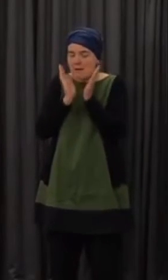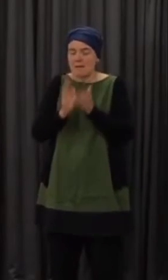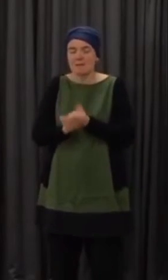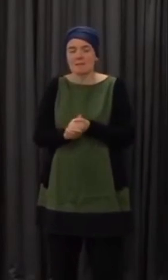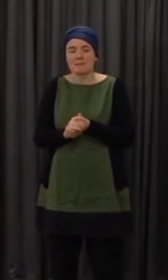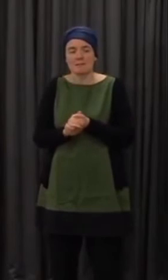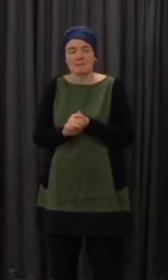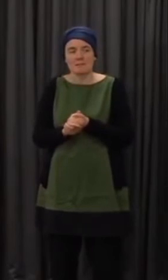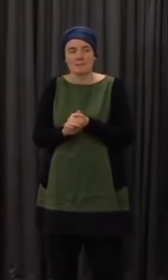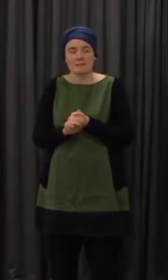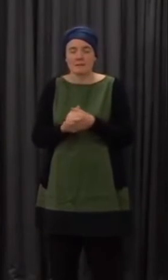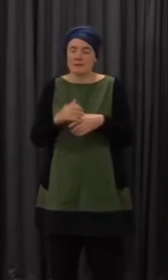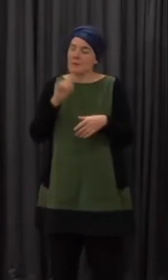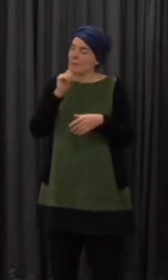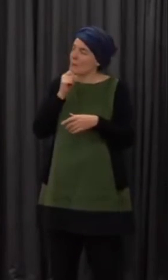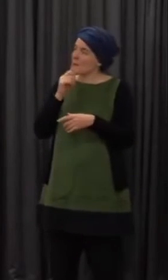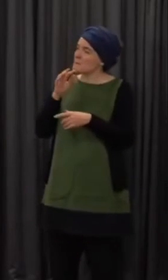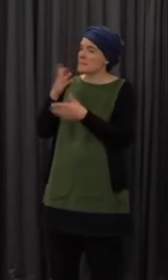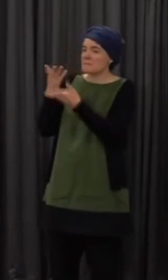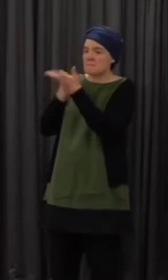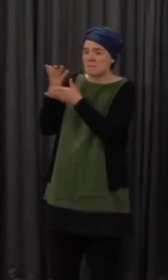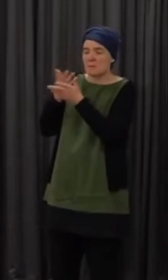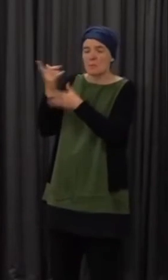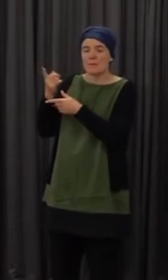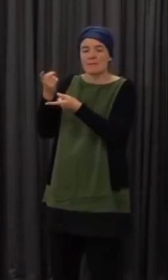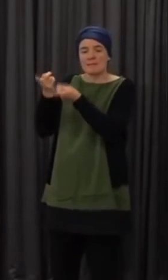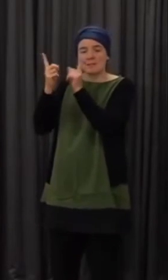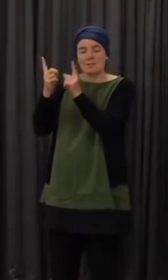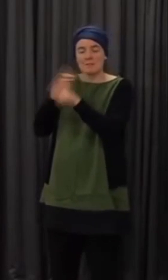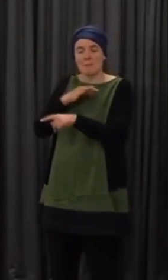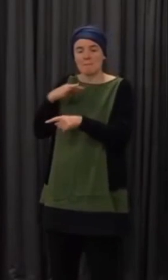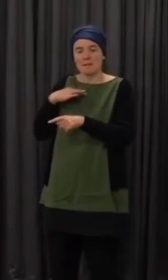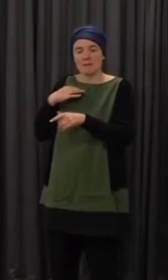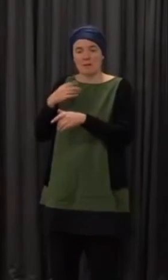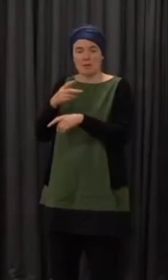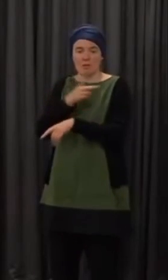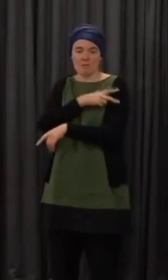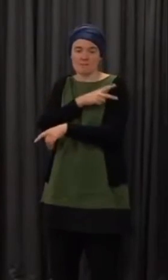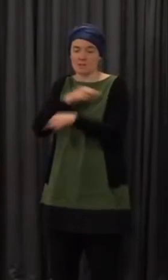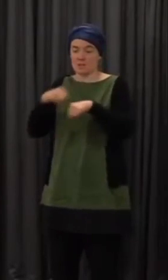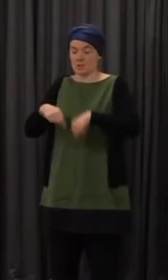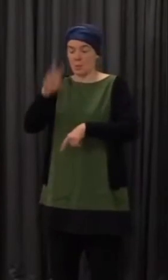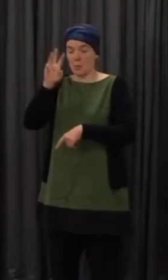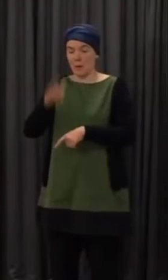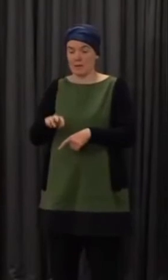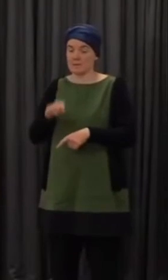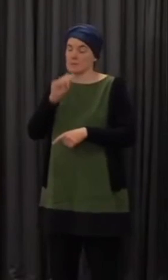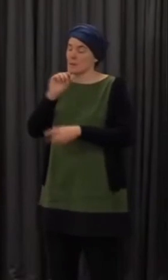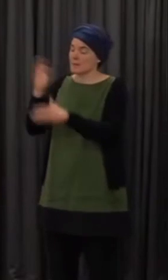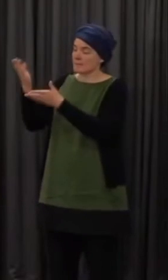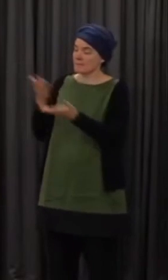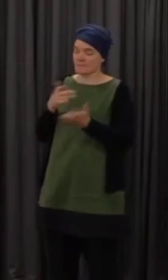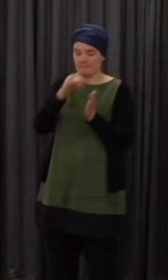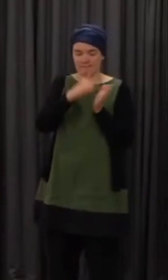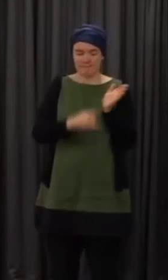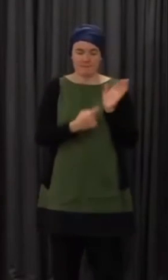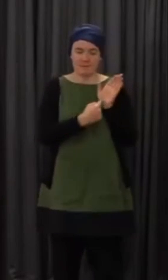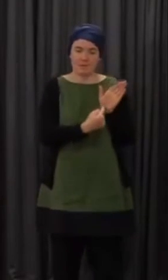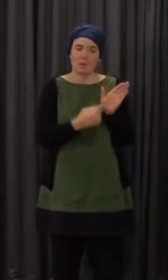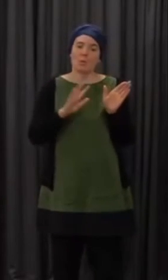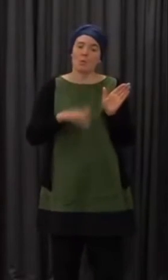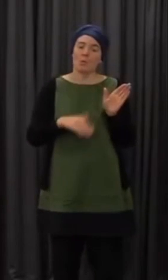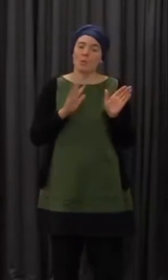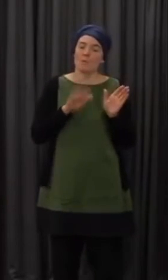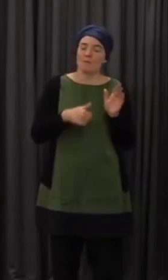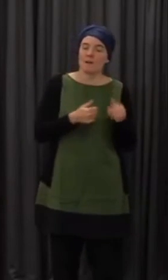Medical Officer in Wales about the pros and cons of making use of non-clinical face